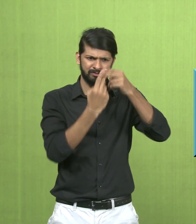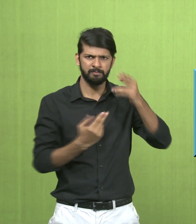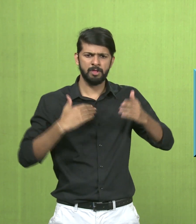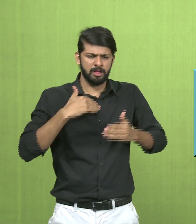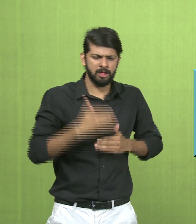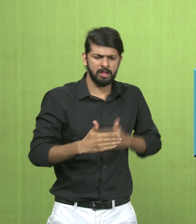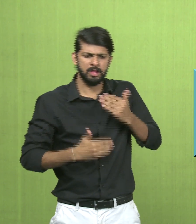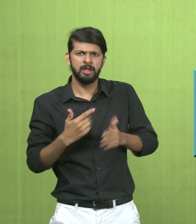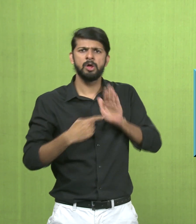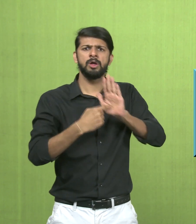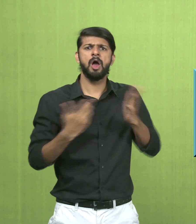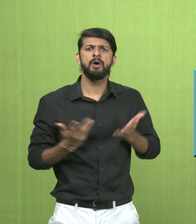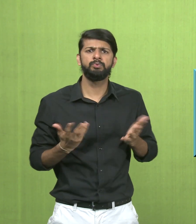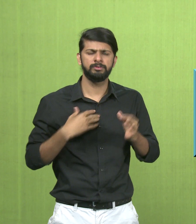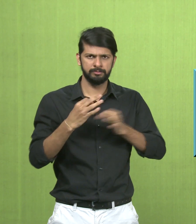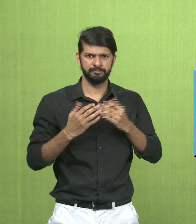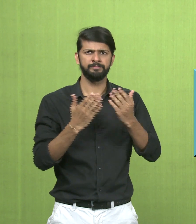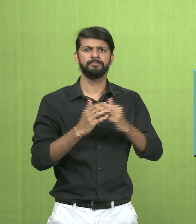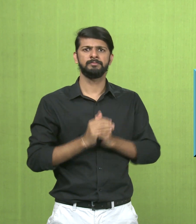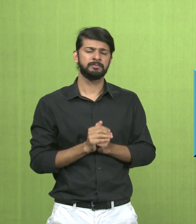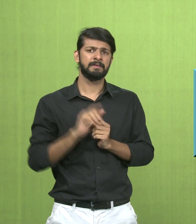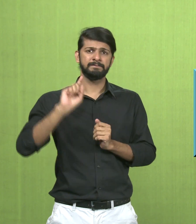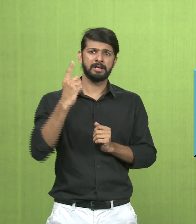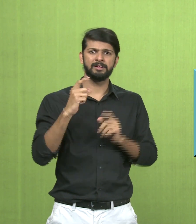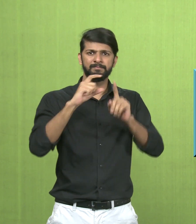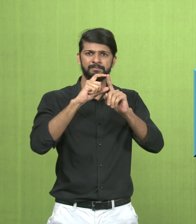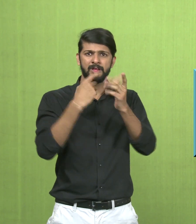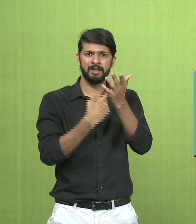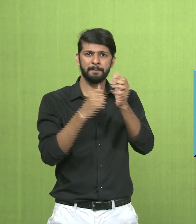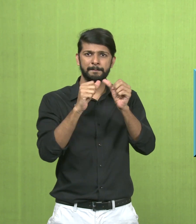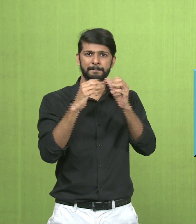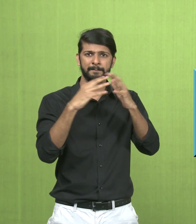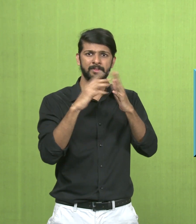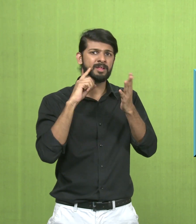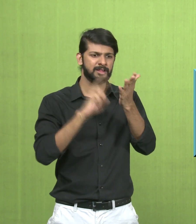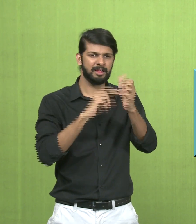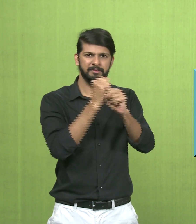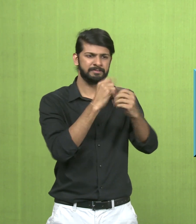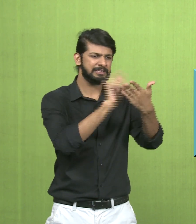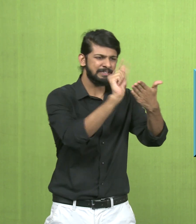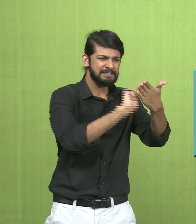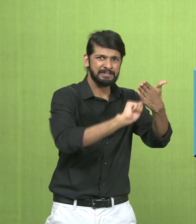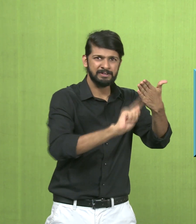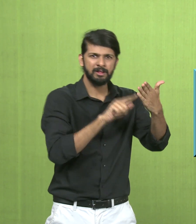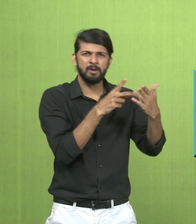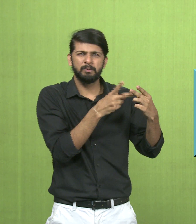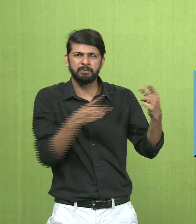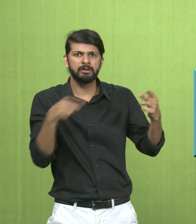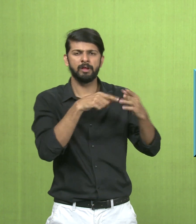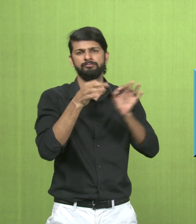We will break down the lesson in the following manner. First, we will understand the background